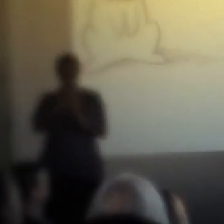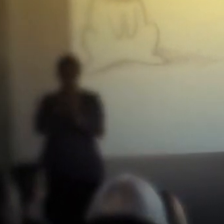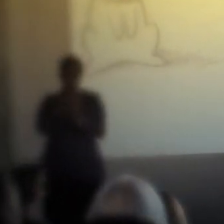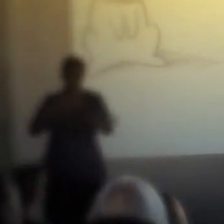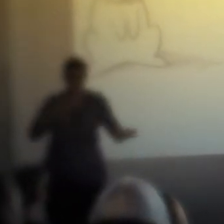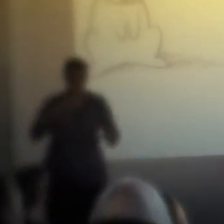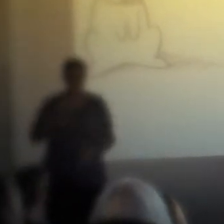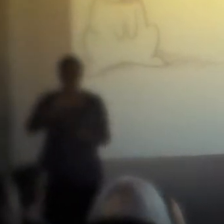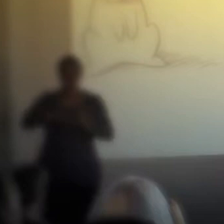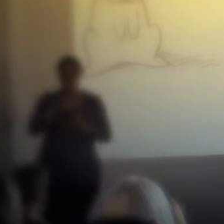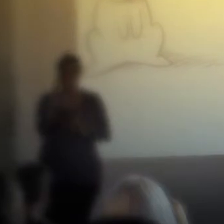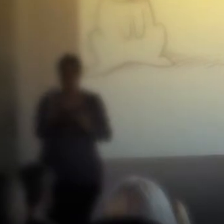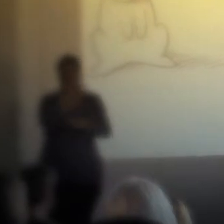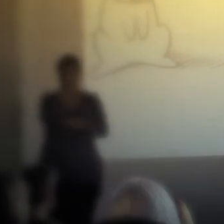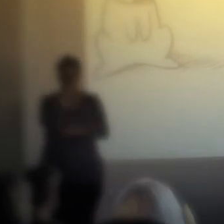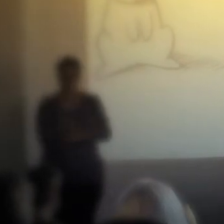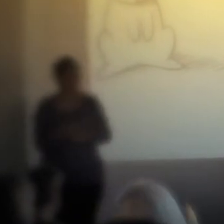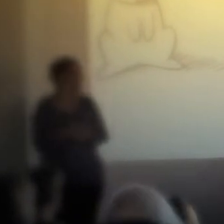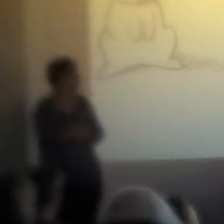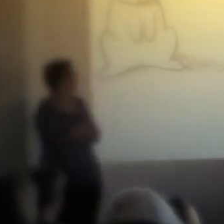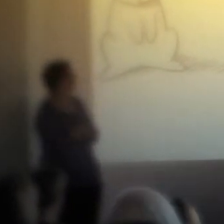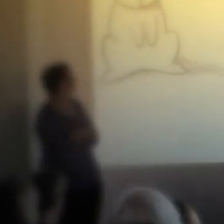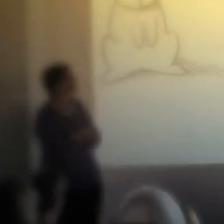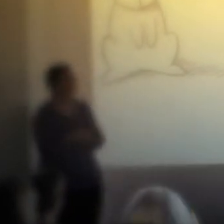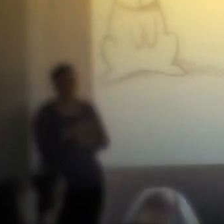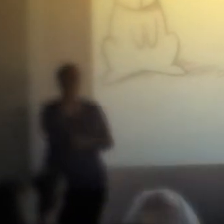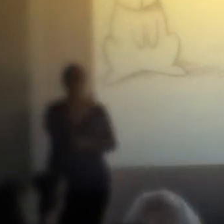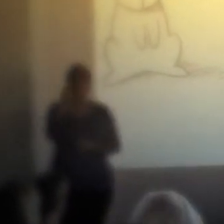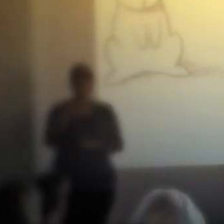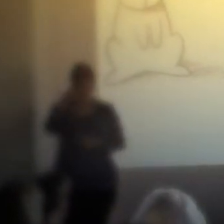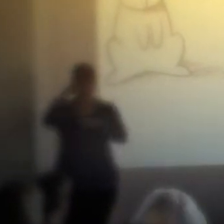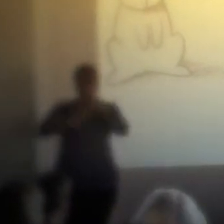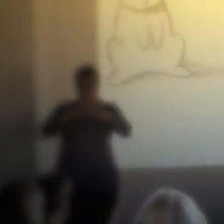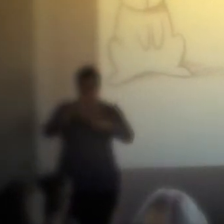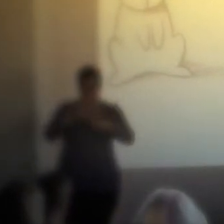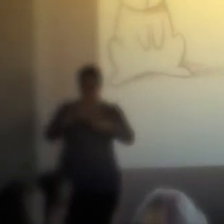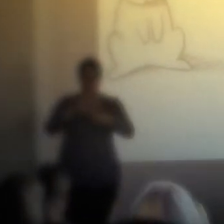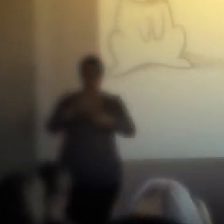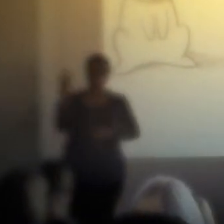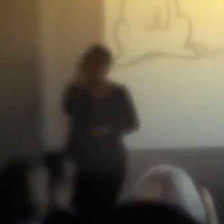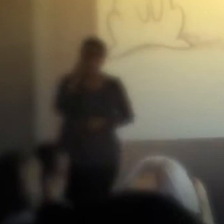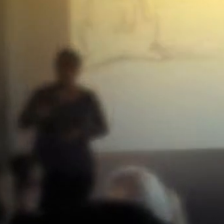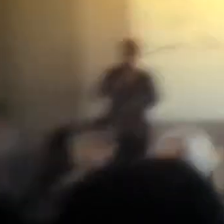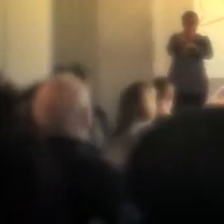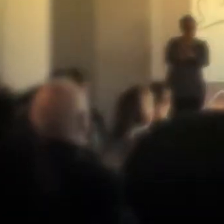these last two. So in the 21st century, with an arts